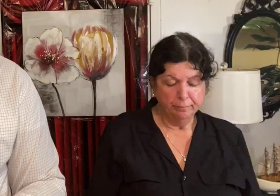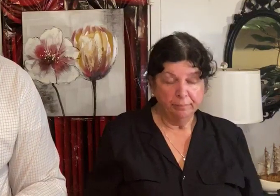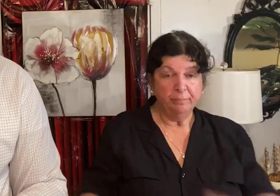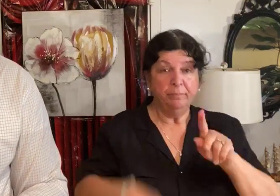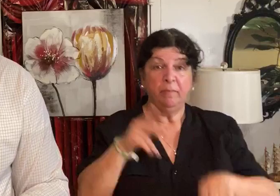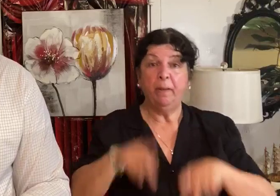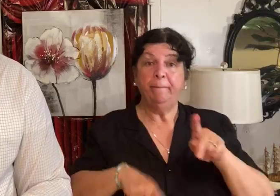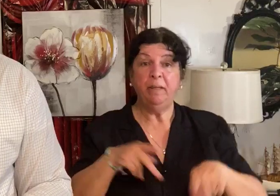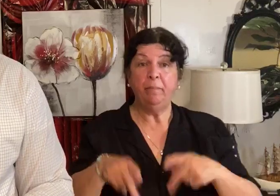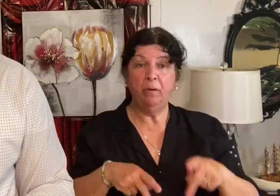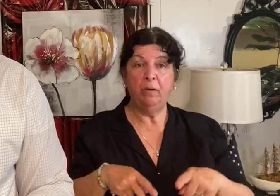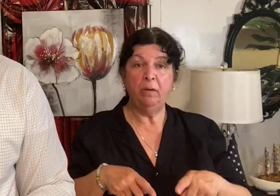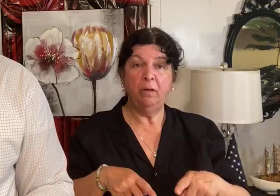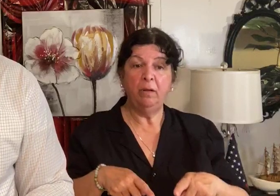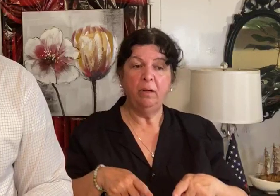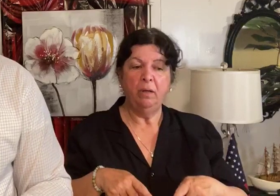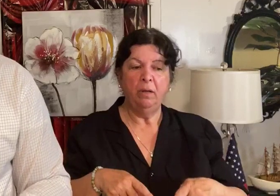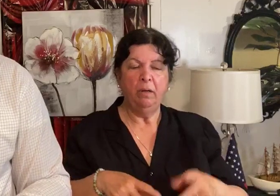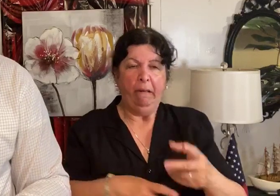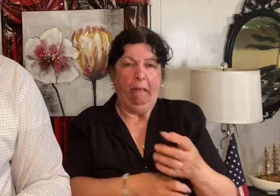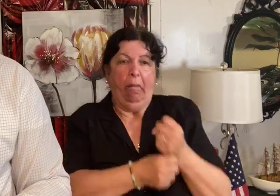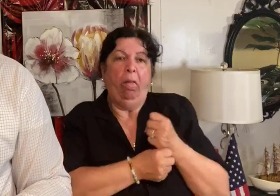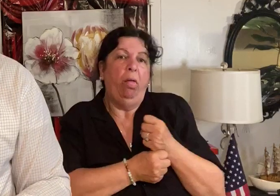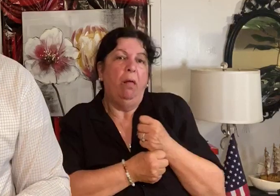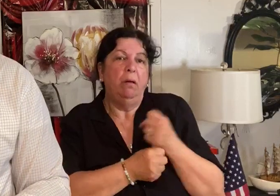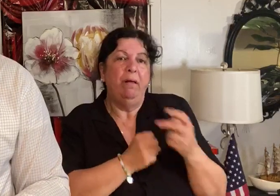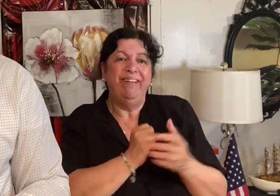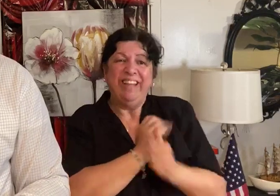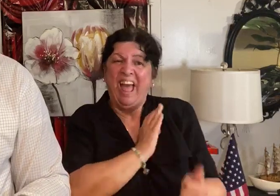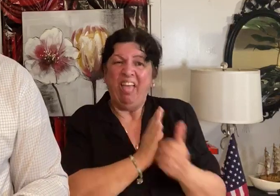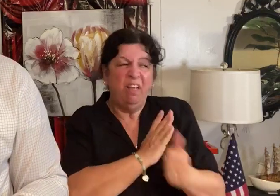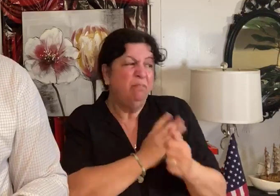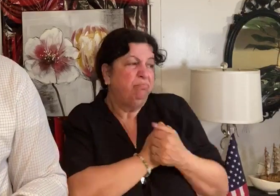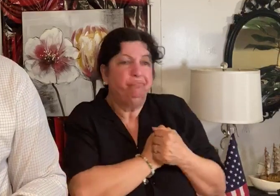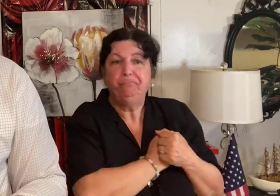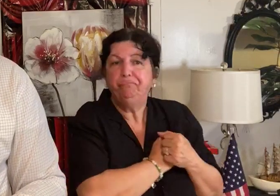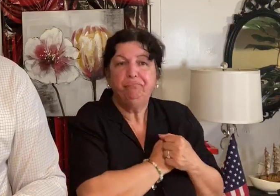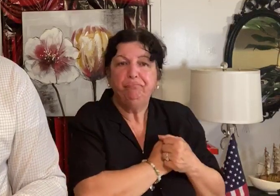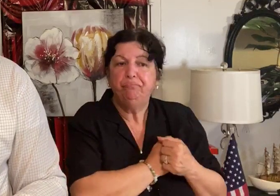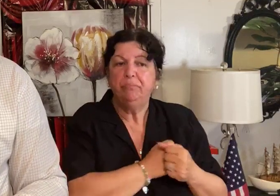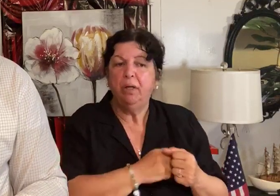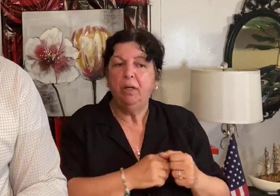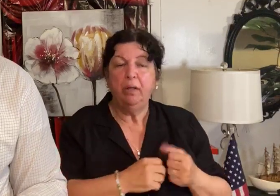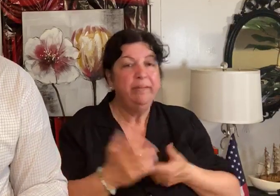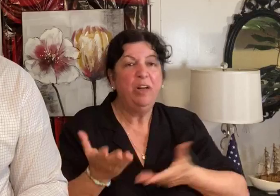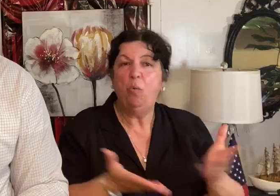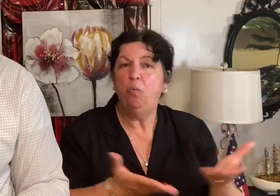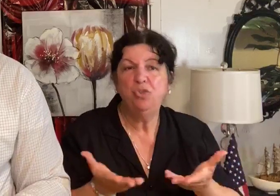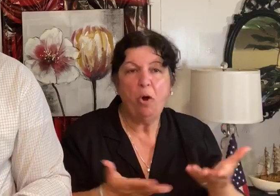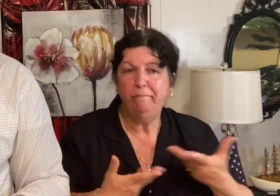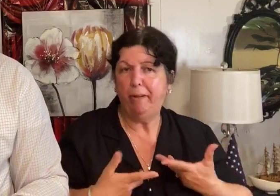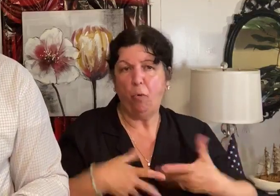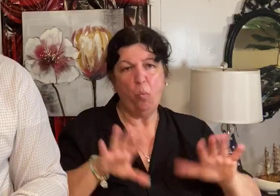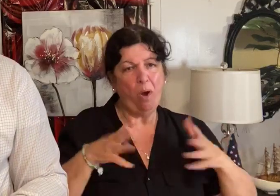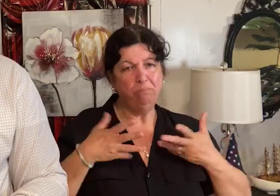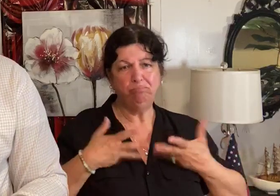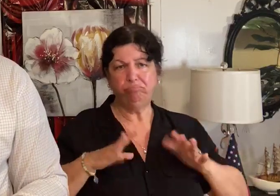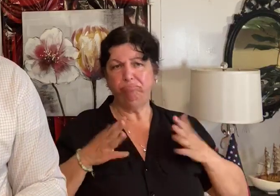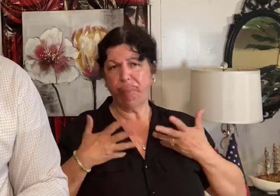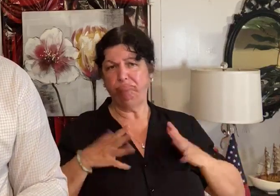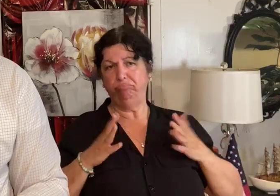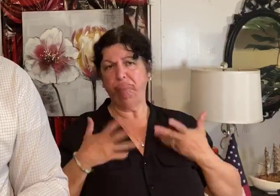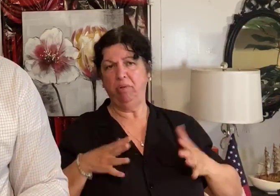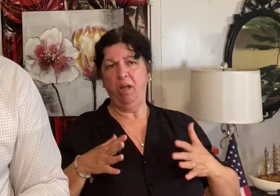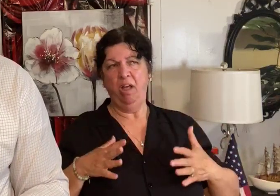People withhold their talent from God. They don't want to serve in the church and give their talents. People withhold